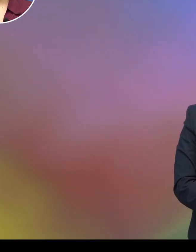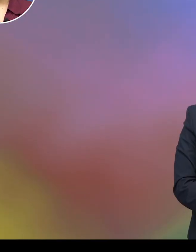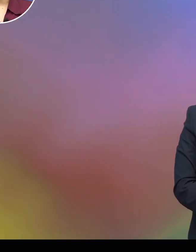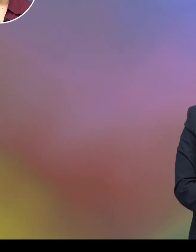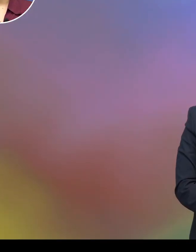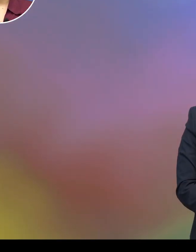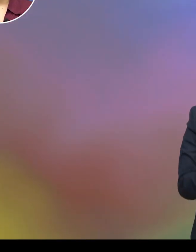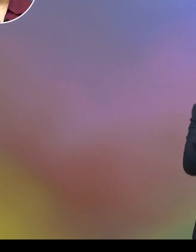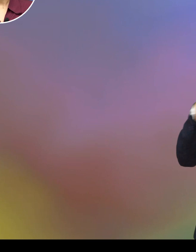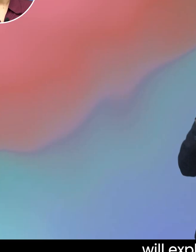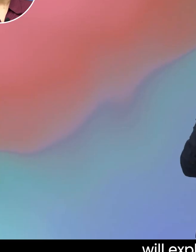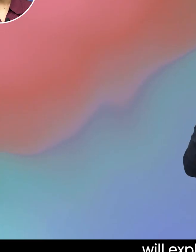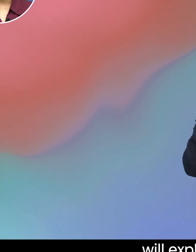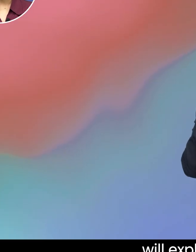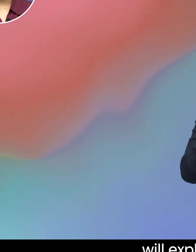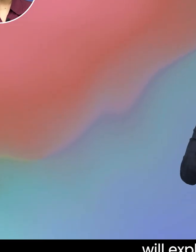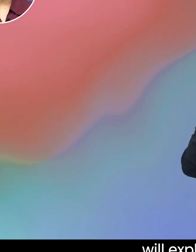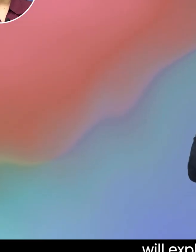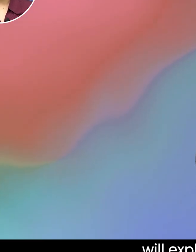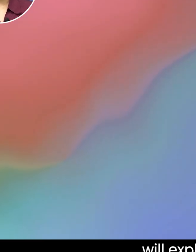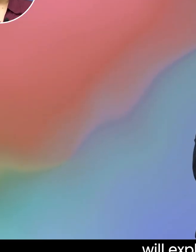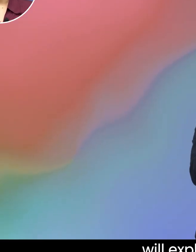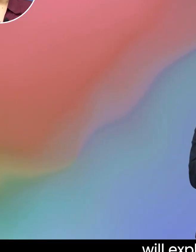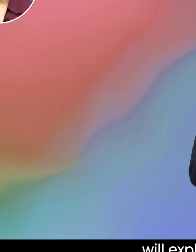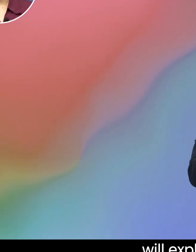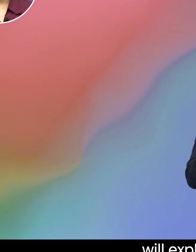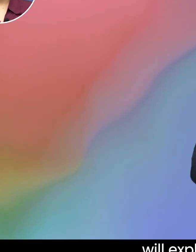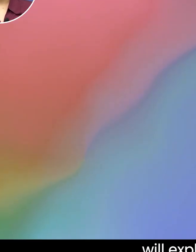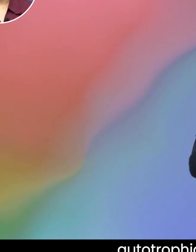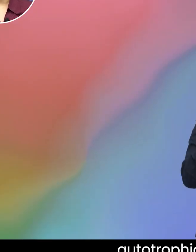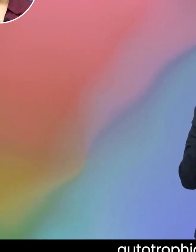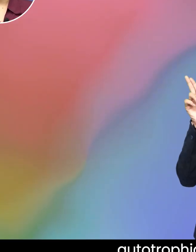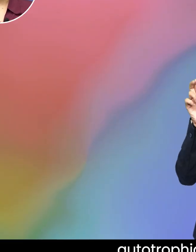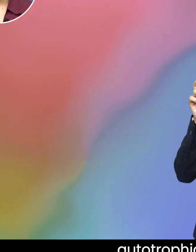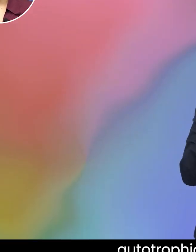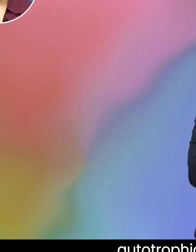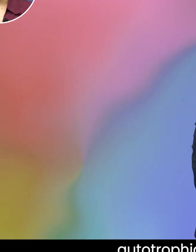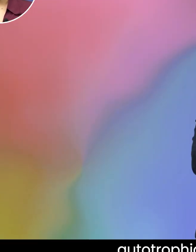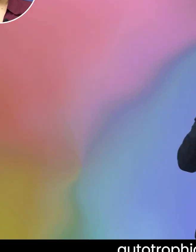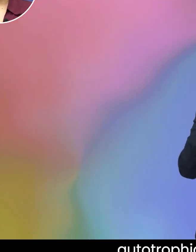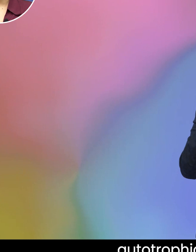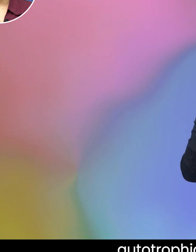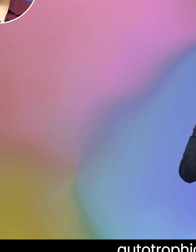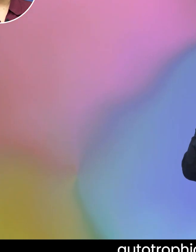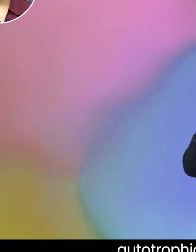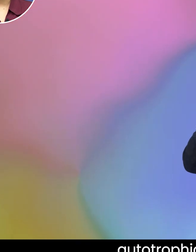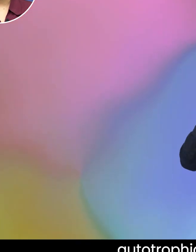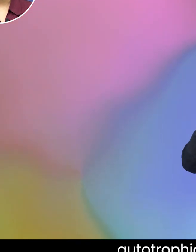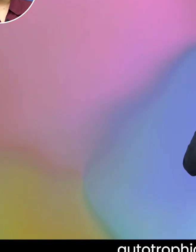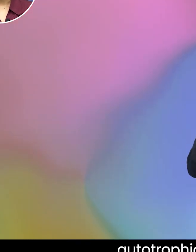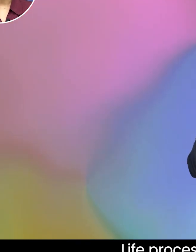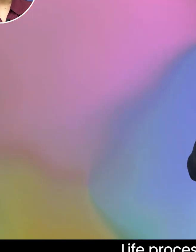I am Bindu. Will explain to you the topic autotrophic nutrition in this